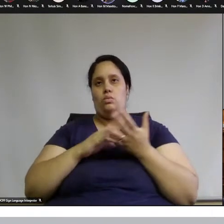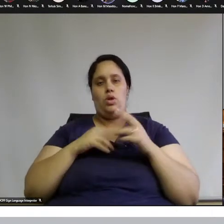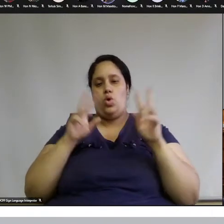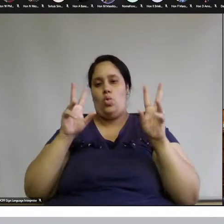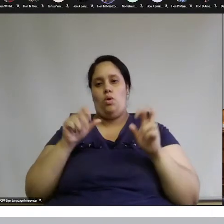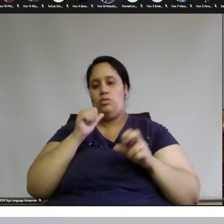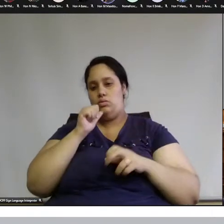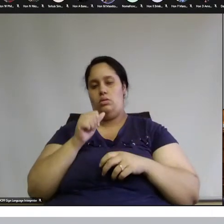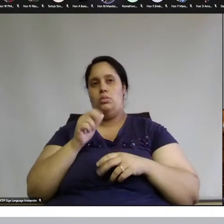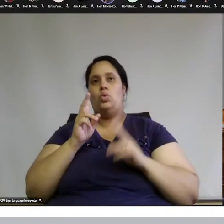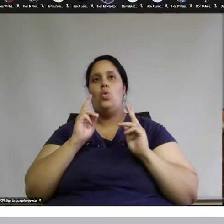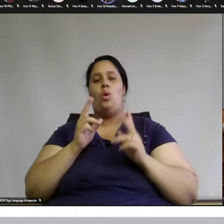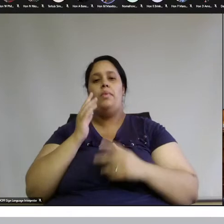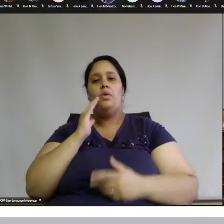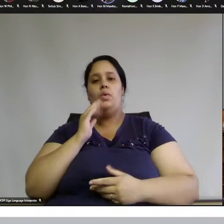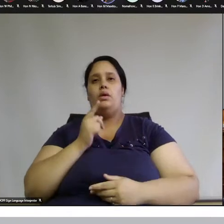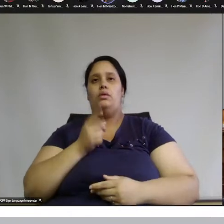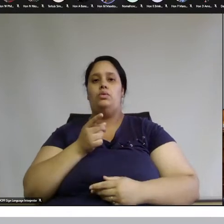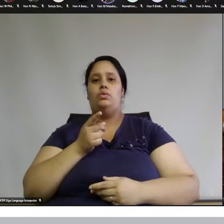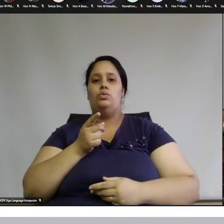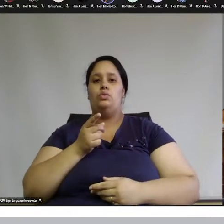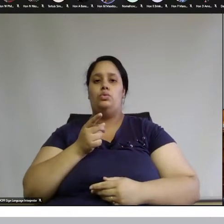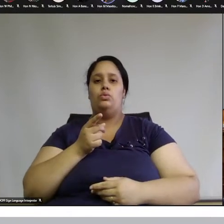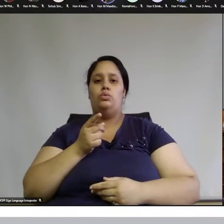So usually when you go